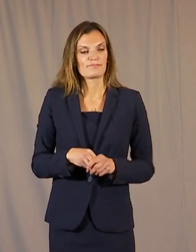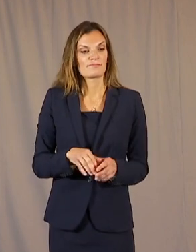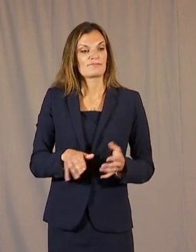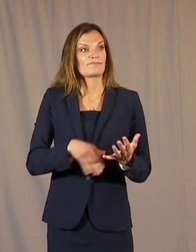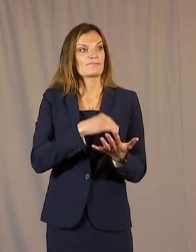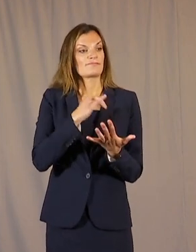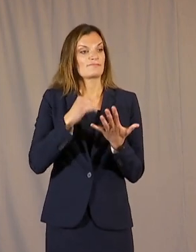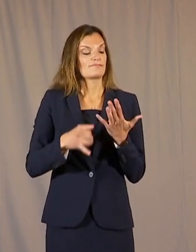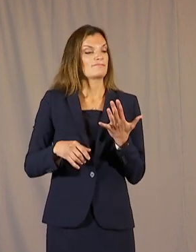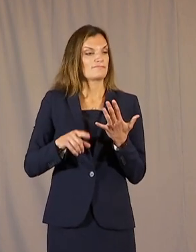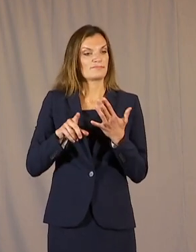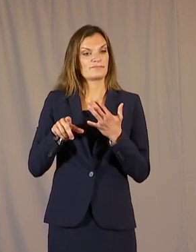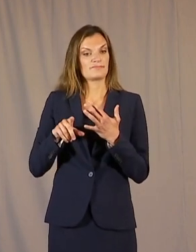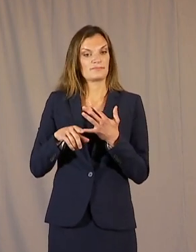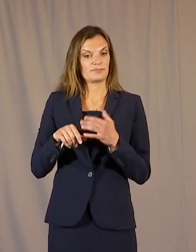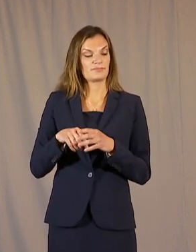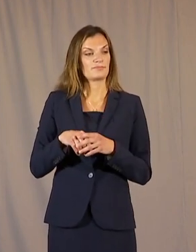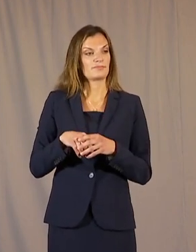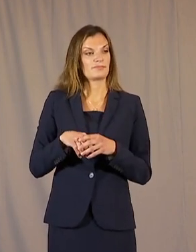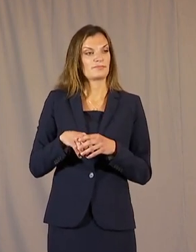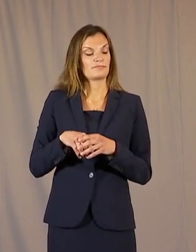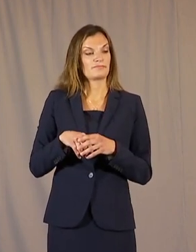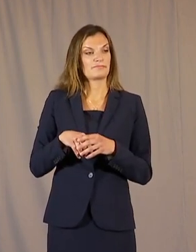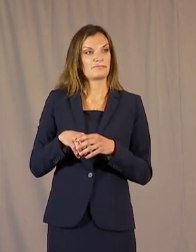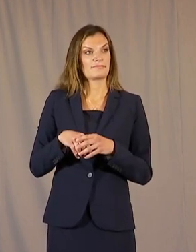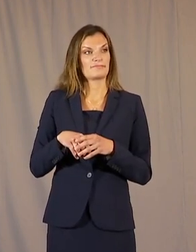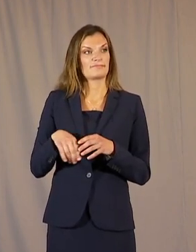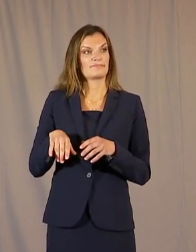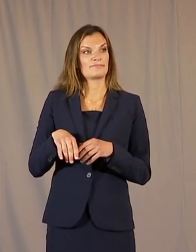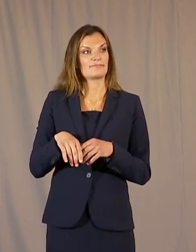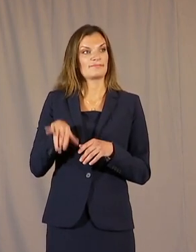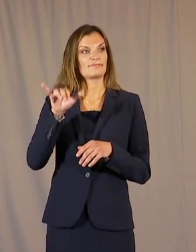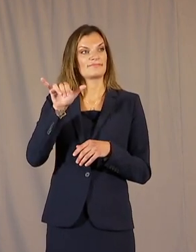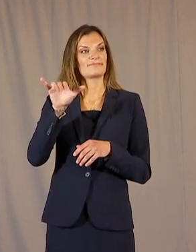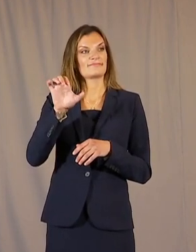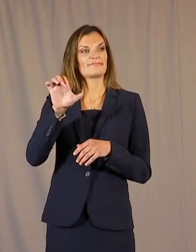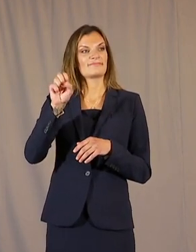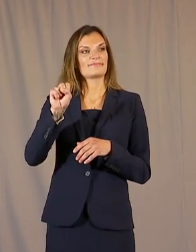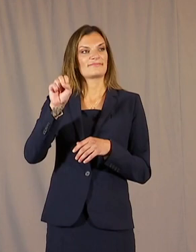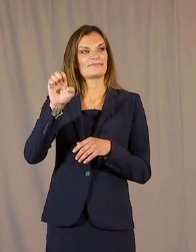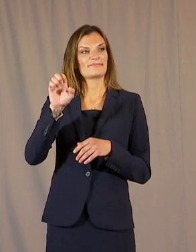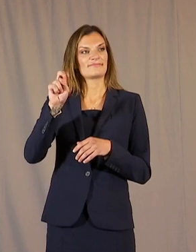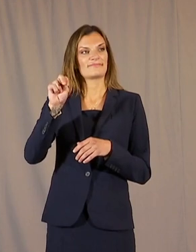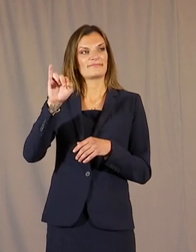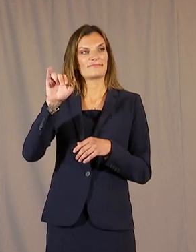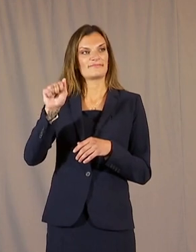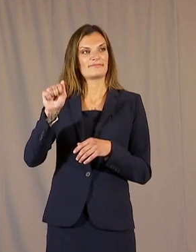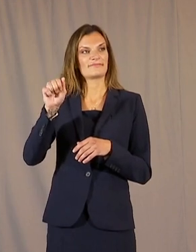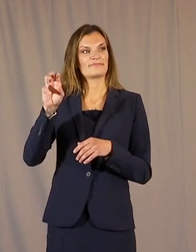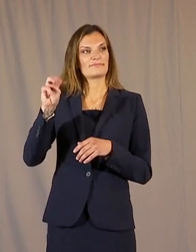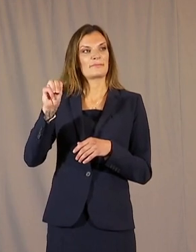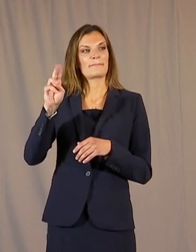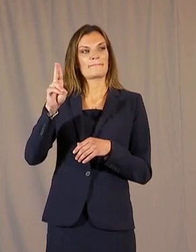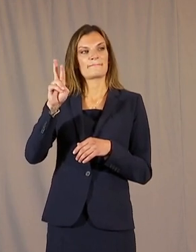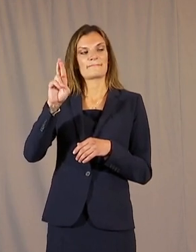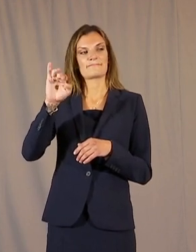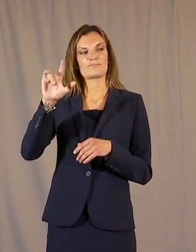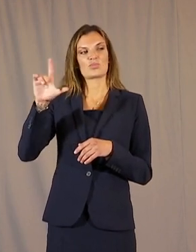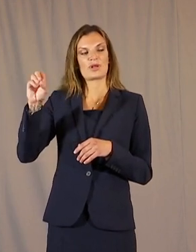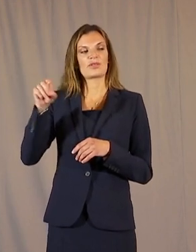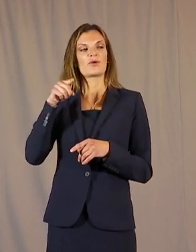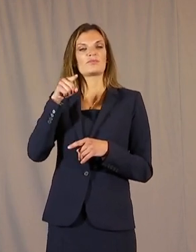here next to me is Yesenia Murillo, is an equity training manager at the Michigan Department of Health and